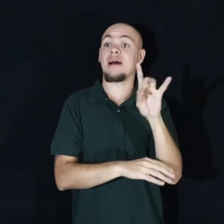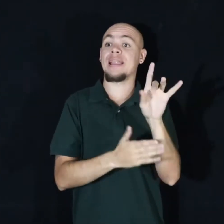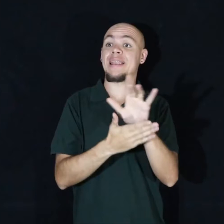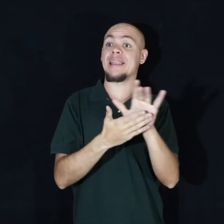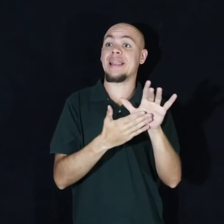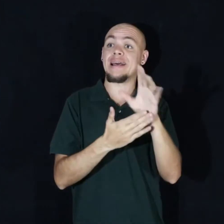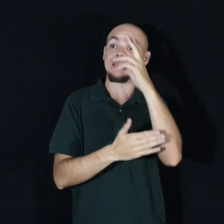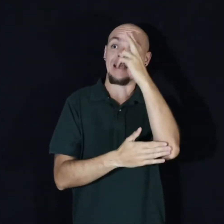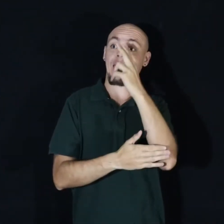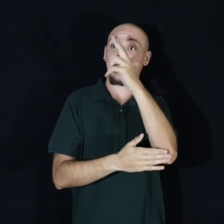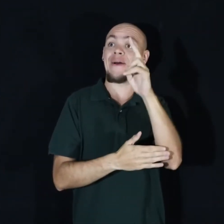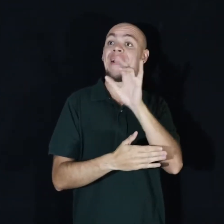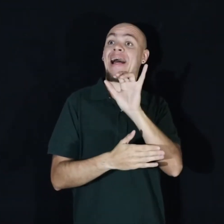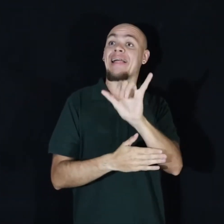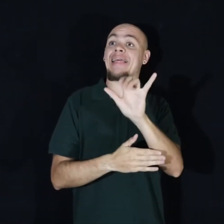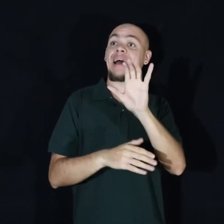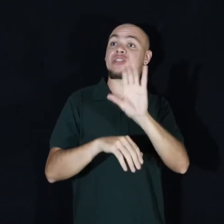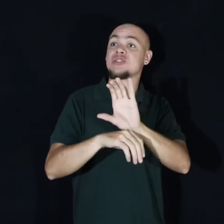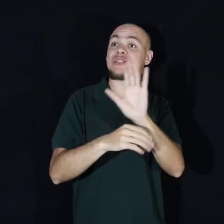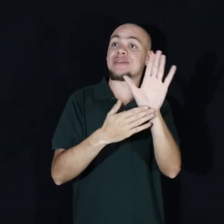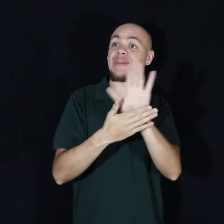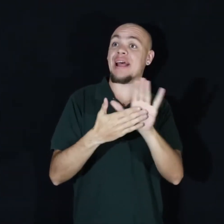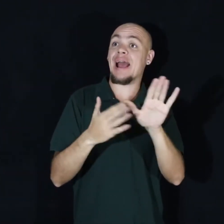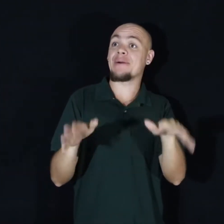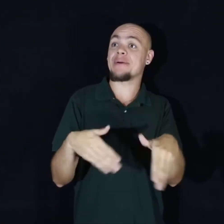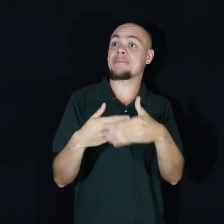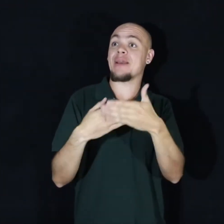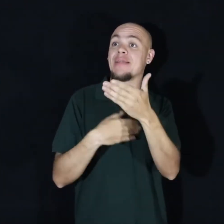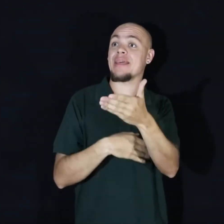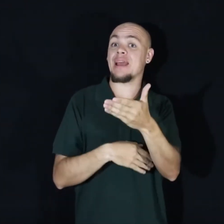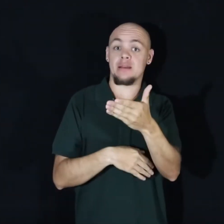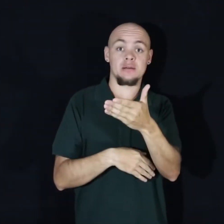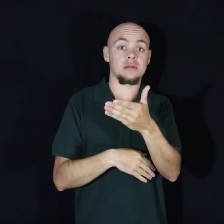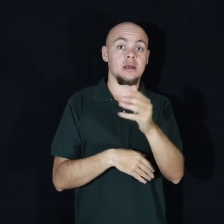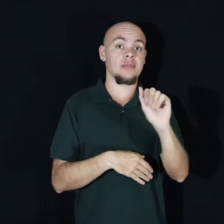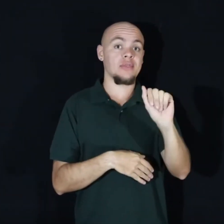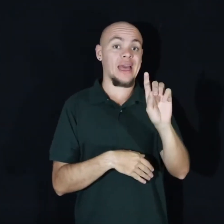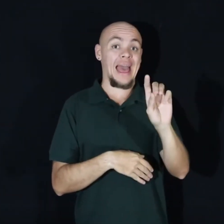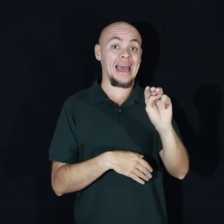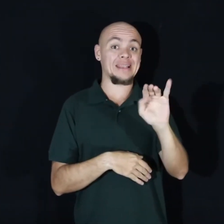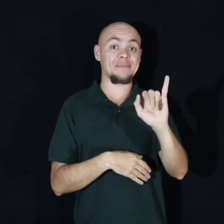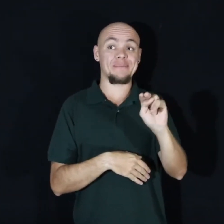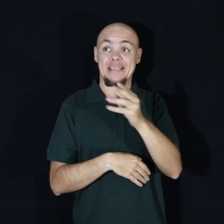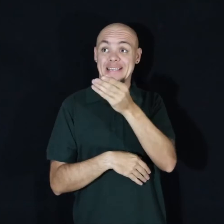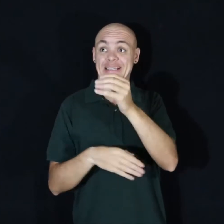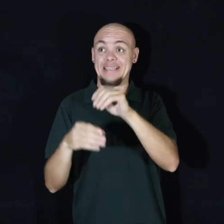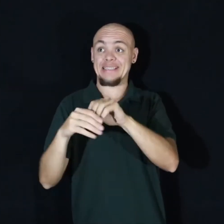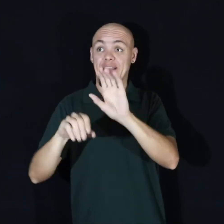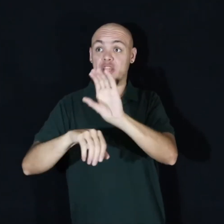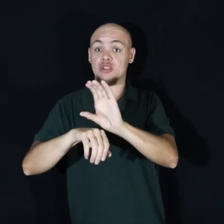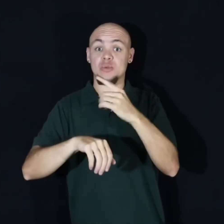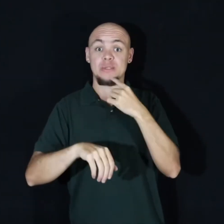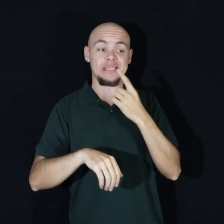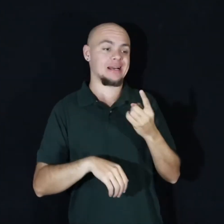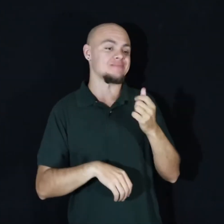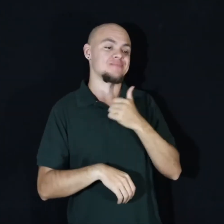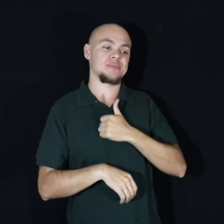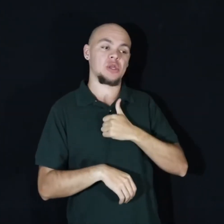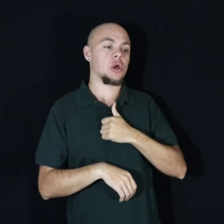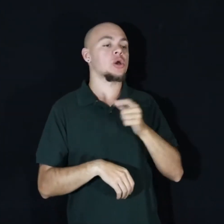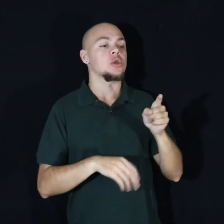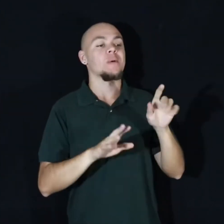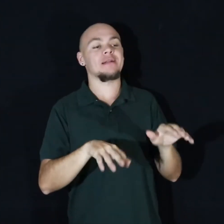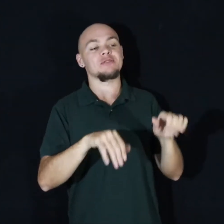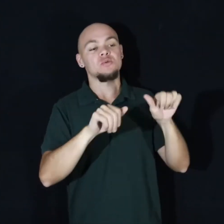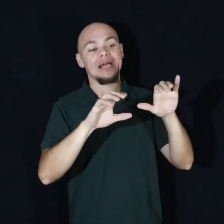Protestant and you found a nice Catholic church and you say, I like the stained glass, I like this, I like that, I'd like to get married here, the administrators would tell you, I'm